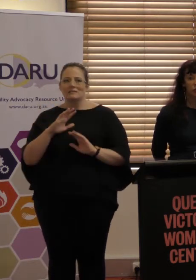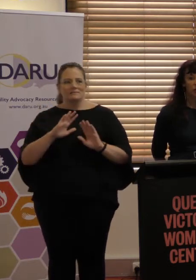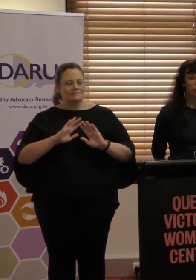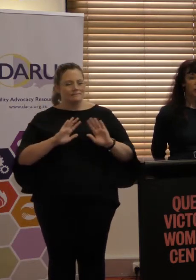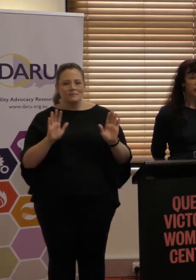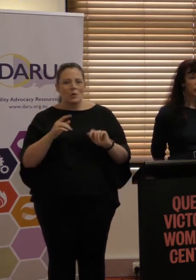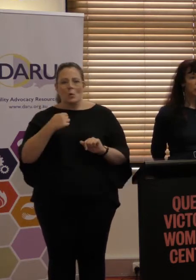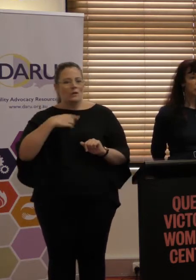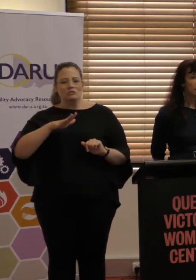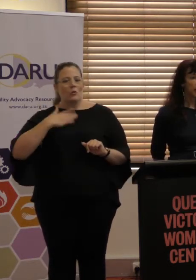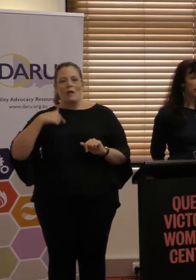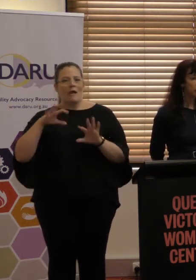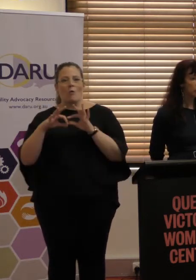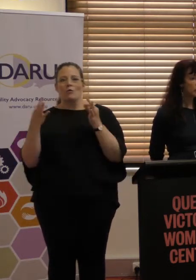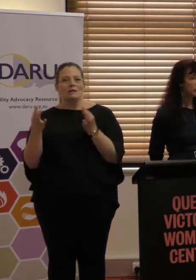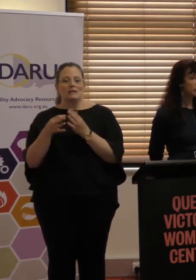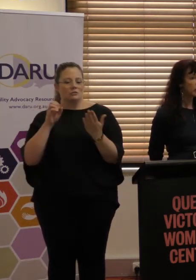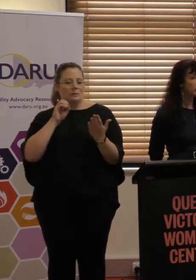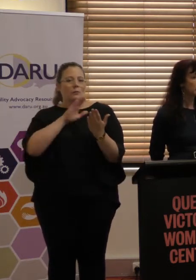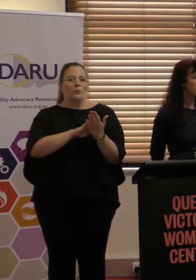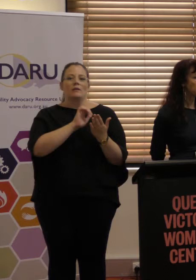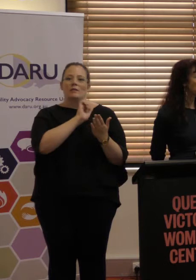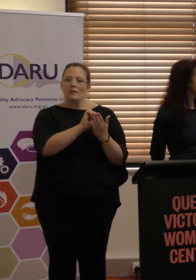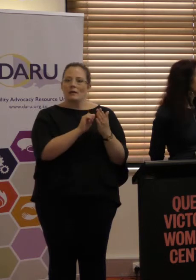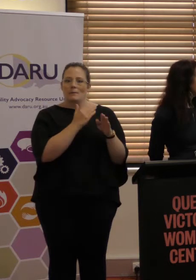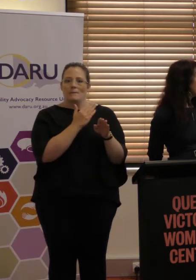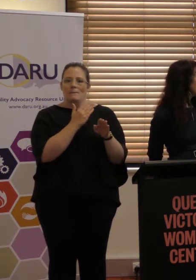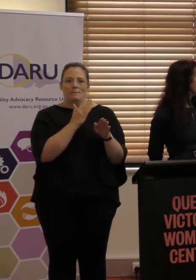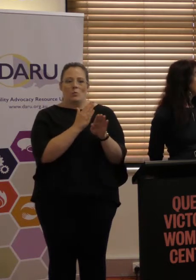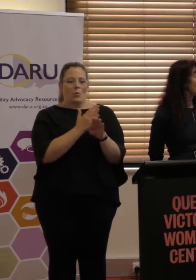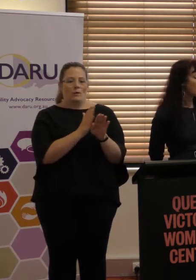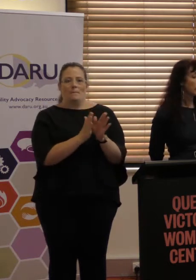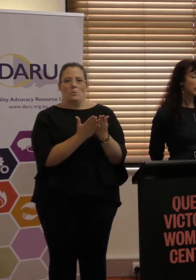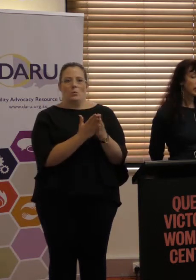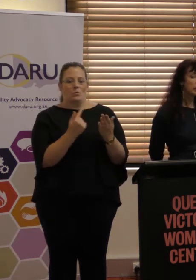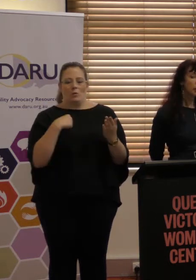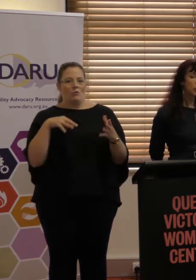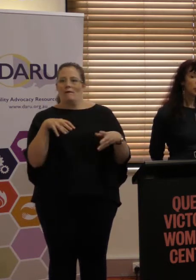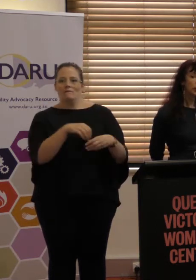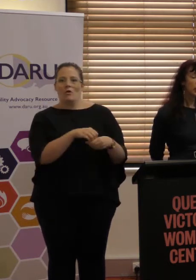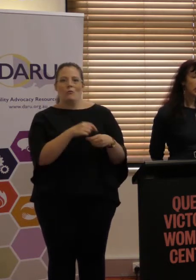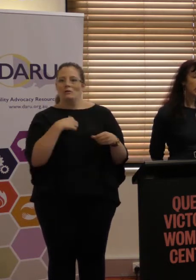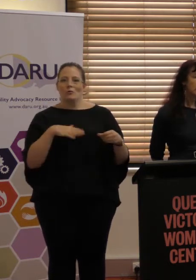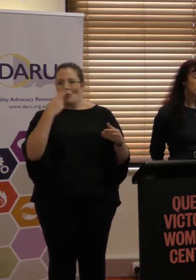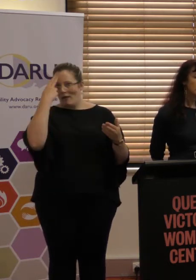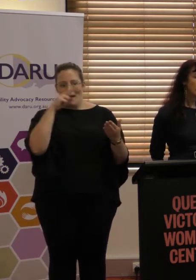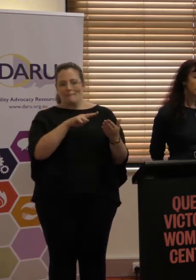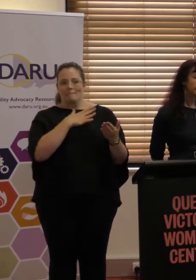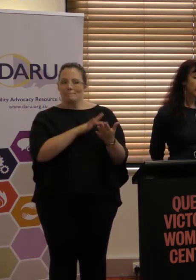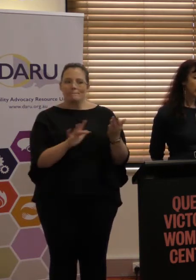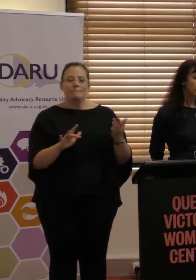reference to our organisations to be made in terms of the development of that booklet. What it ends up doing